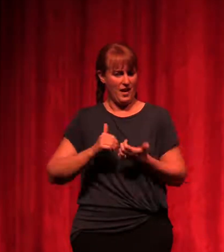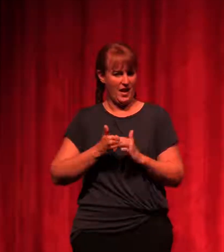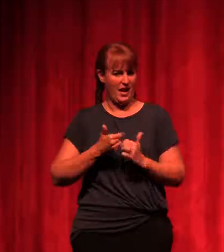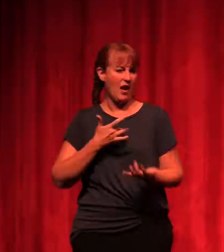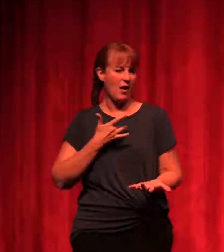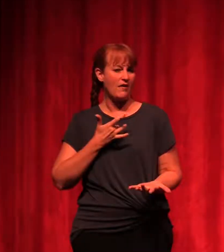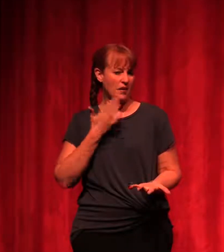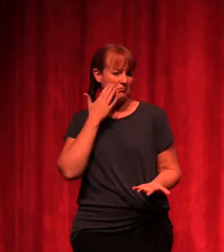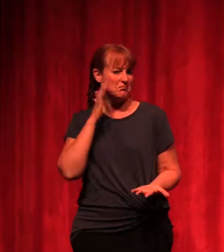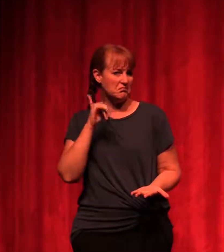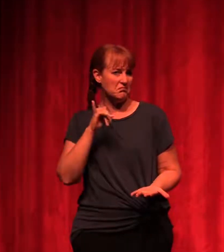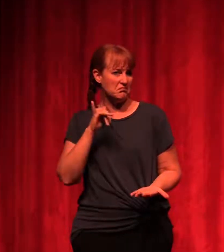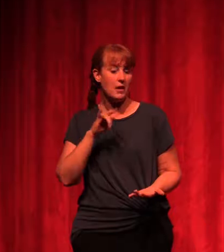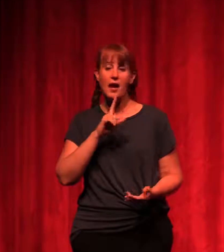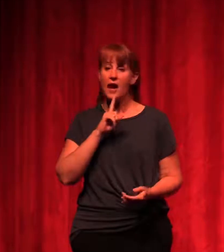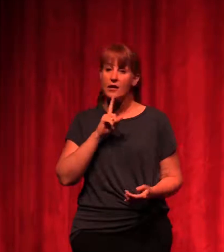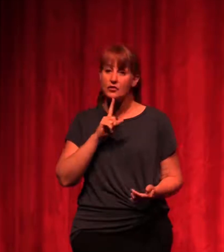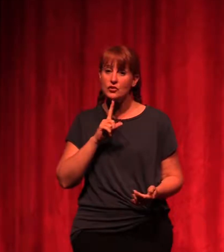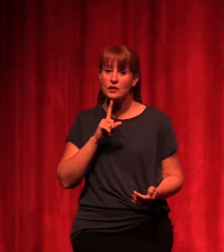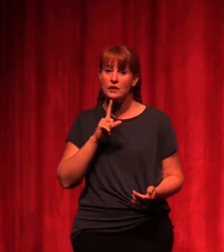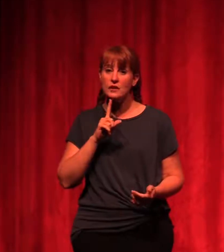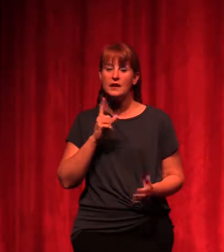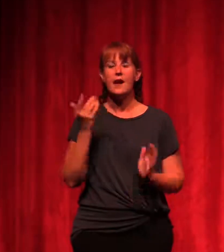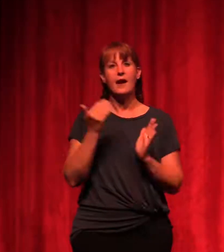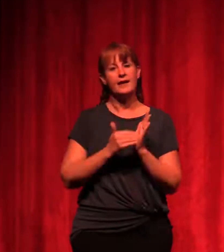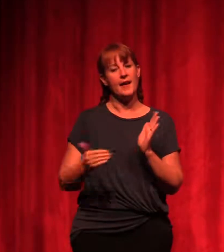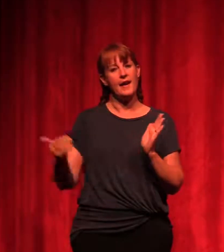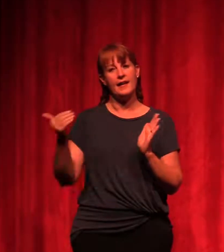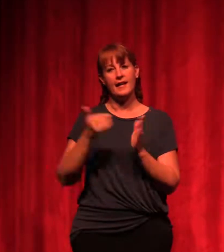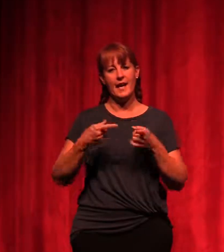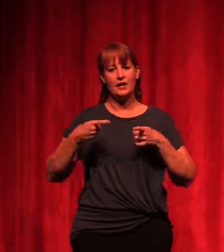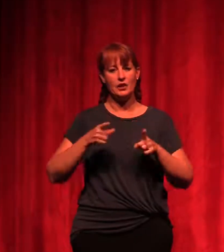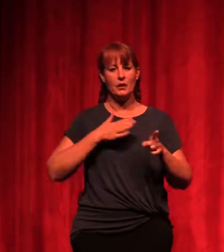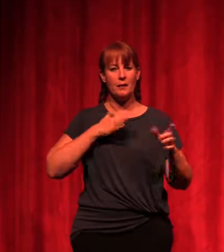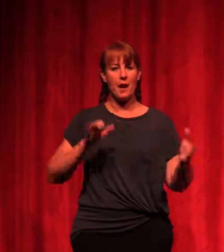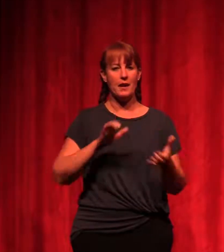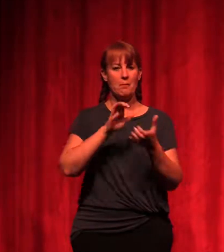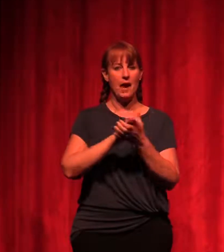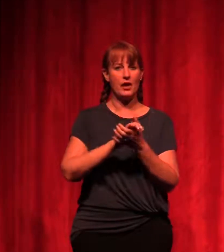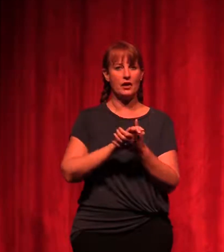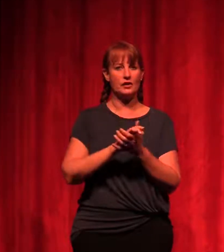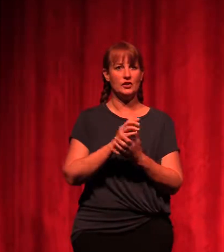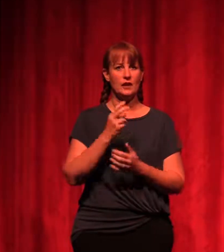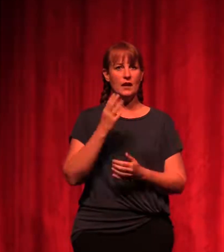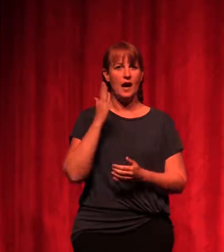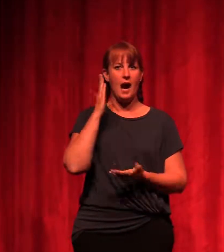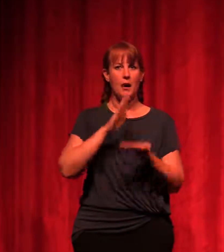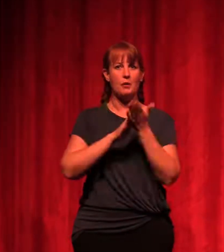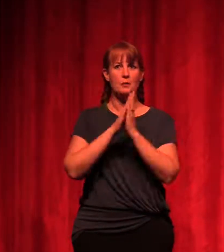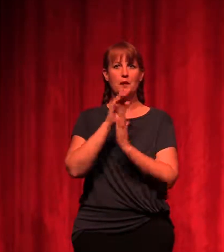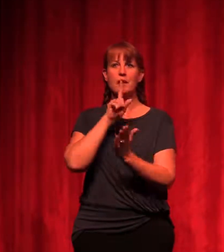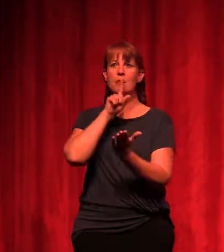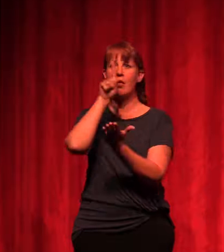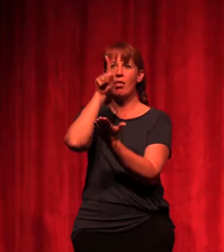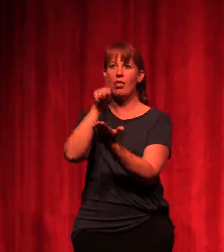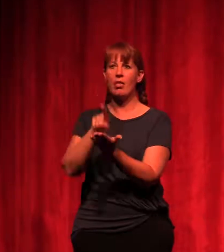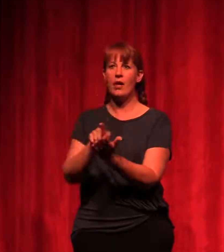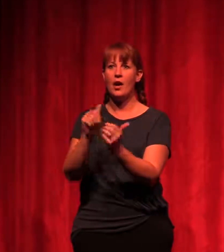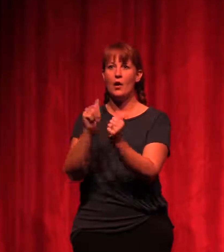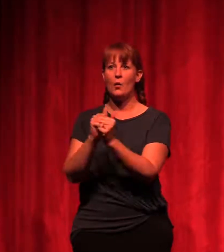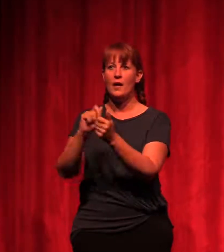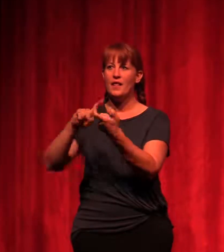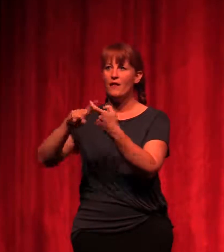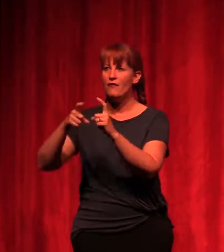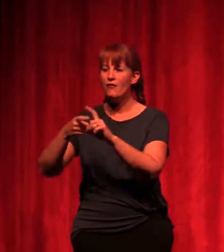I am. As a matter of fact, time and time again during my marriage, I would find myself falling head over heels, infatuated with some friend